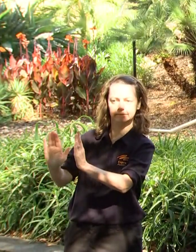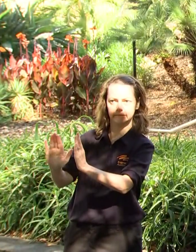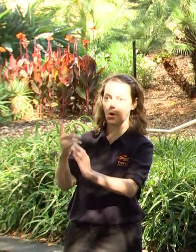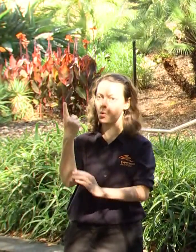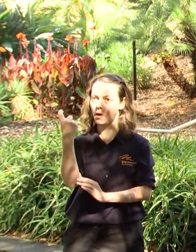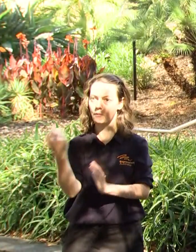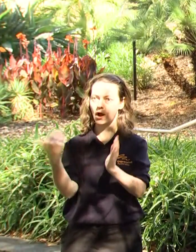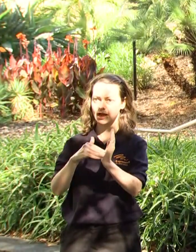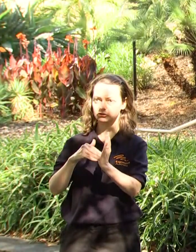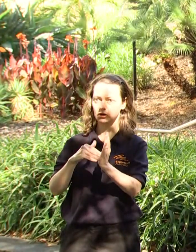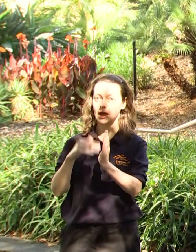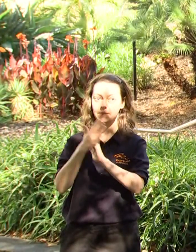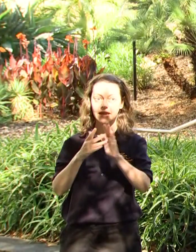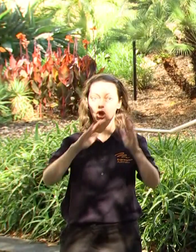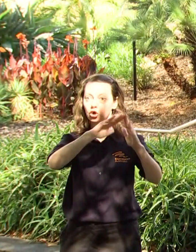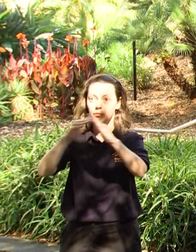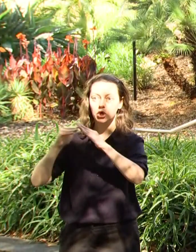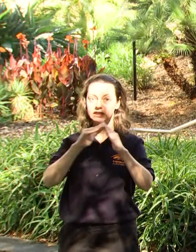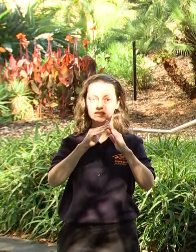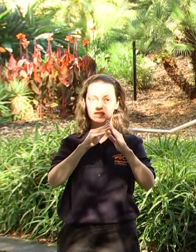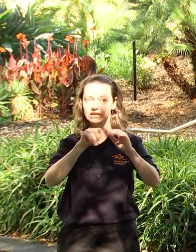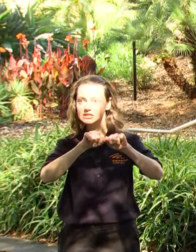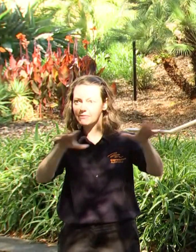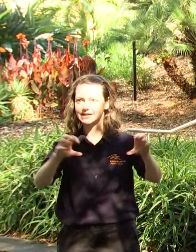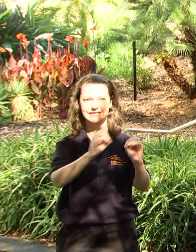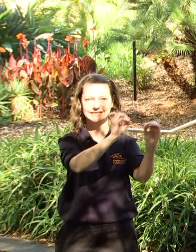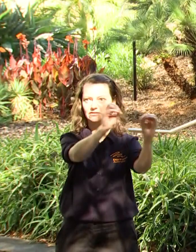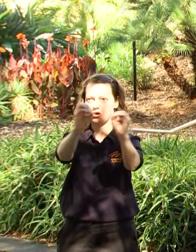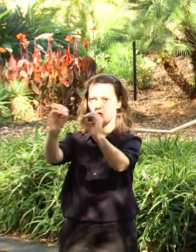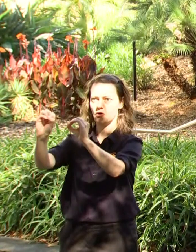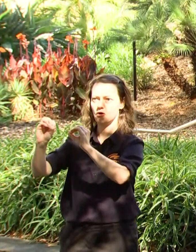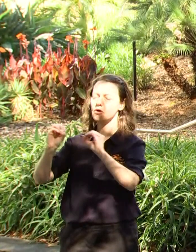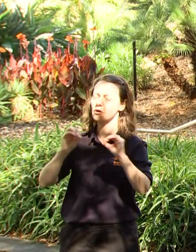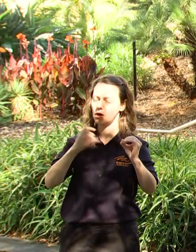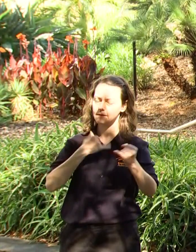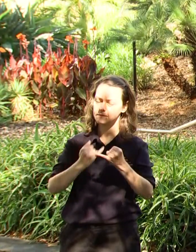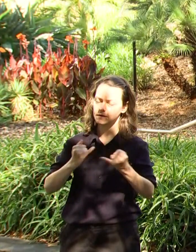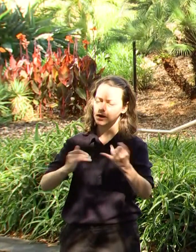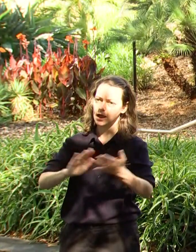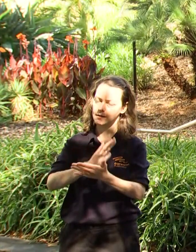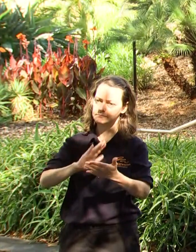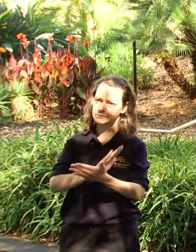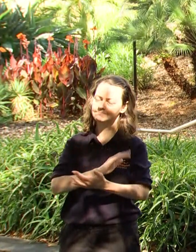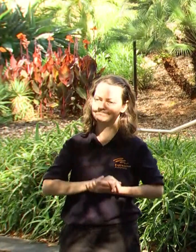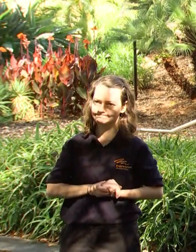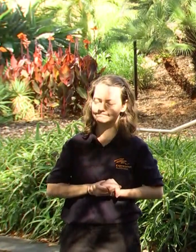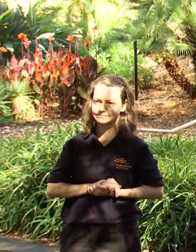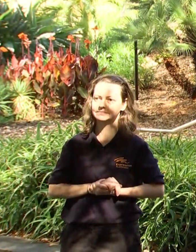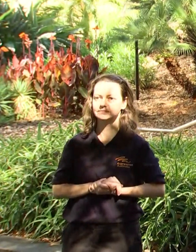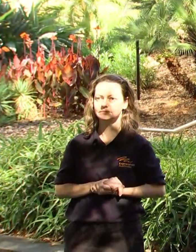is essentially another 0 day. We're very pleased to be able to report that to you. There